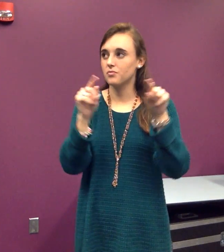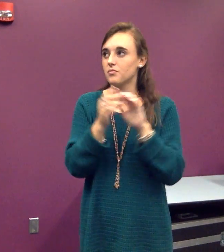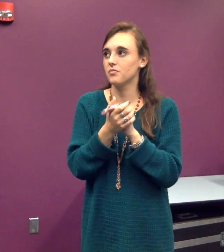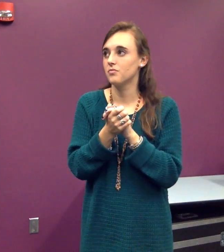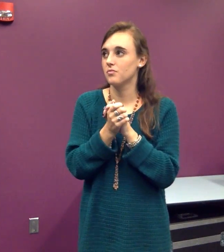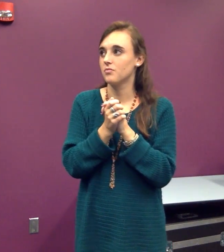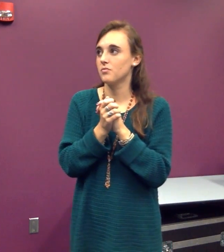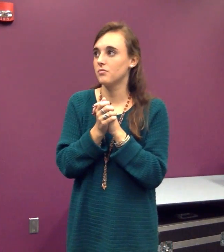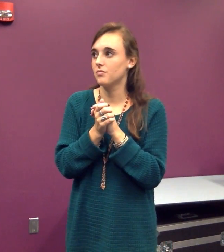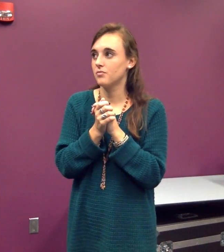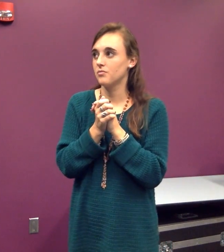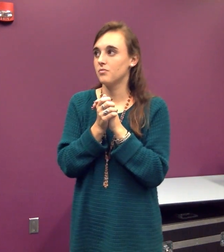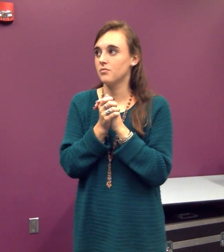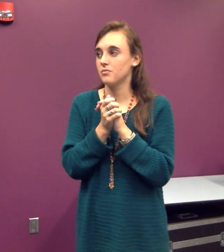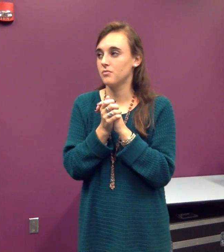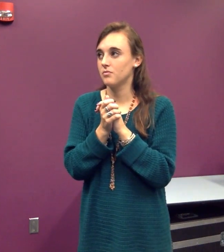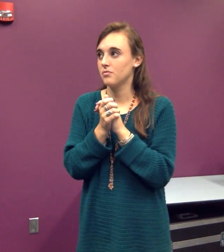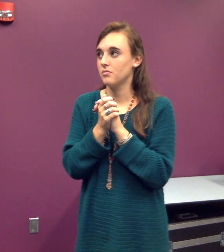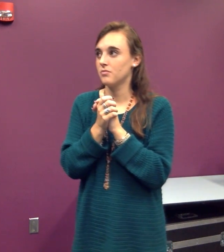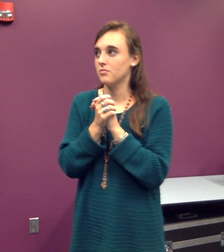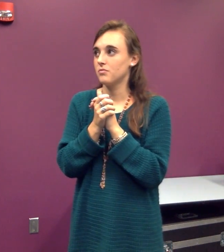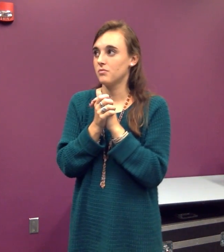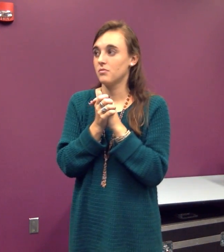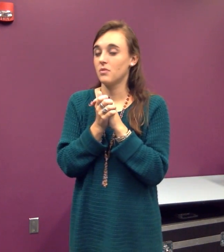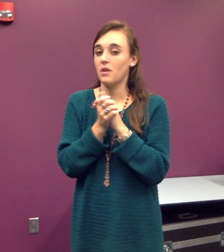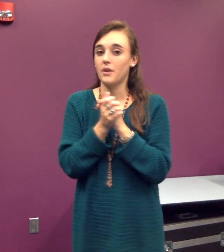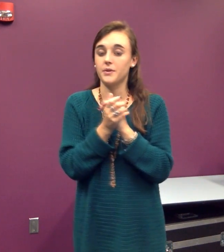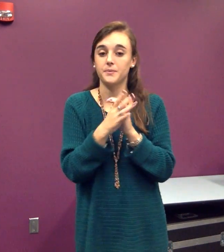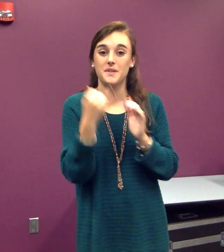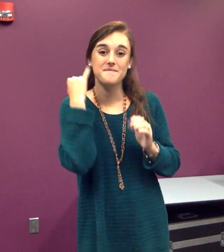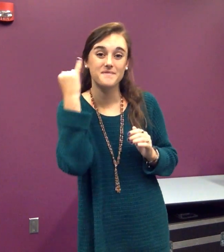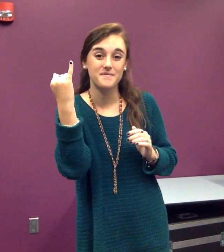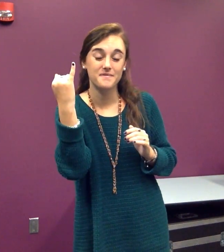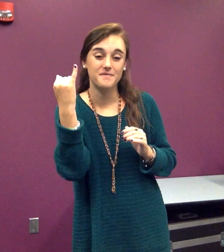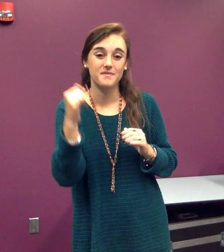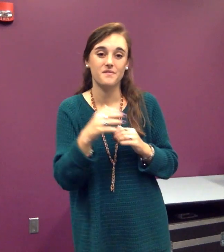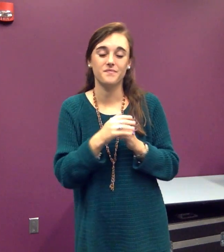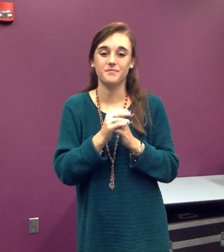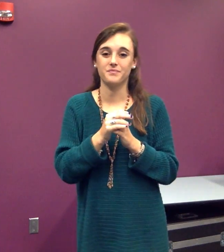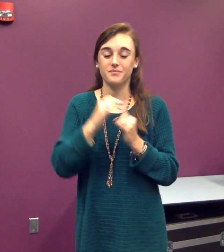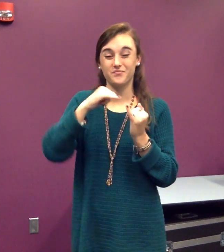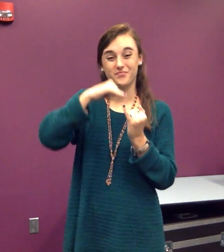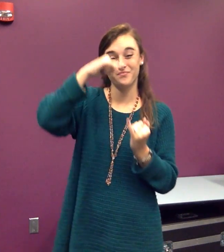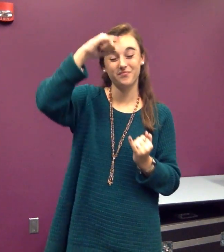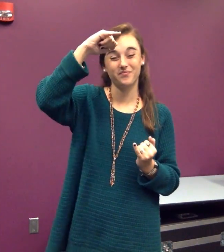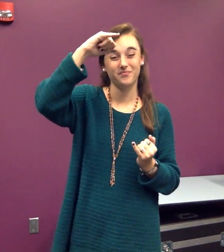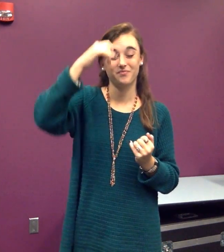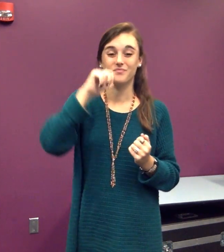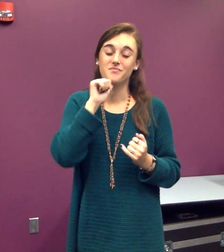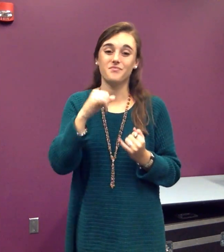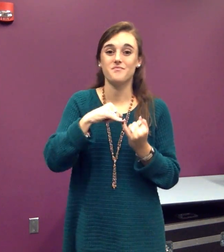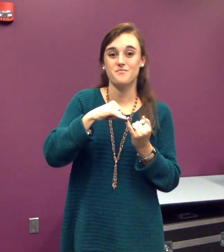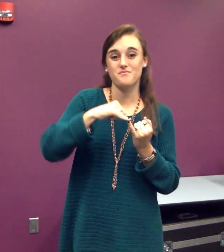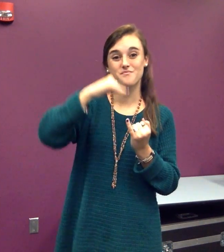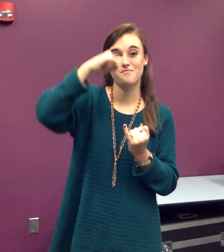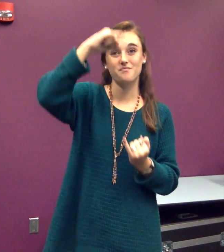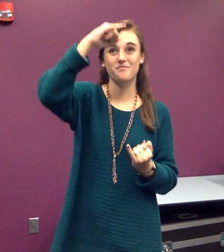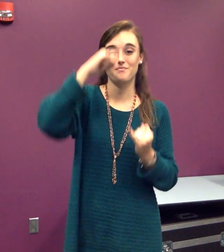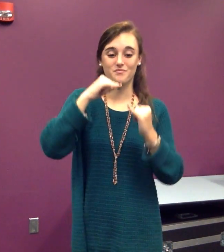not horizontal or vertical, they go to the vanishing point. Over and over and over all night.